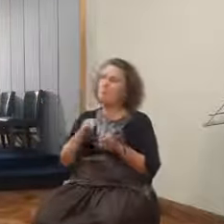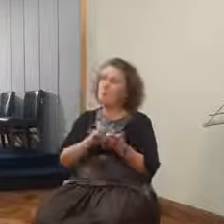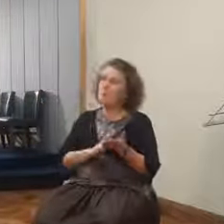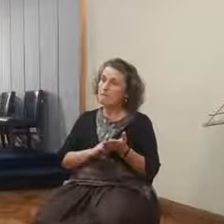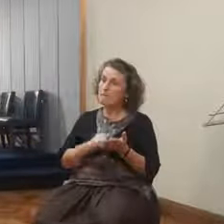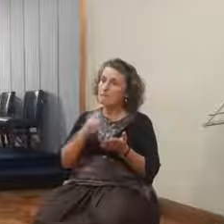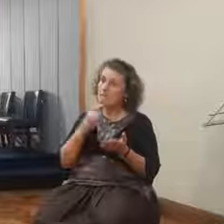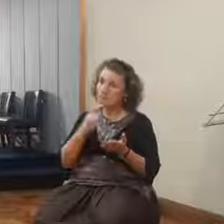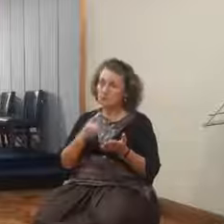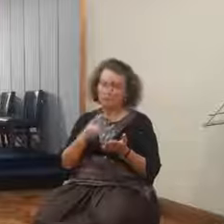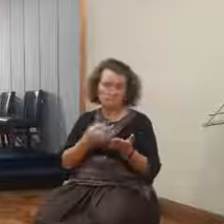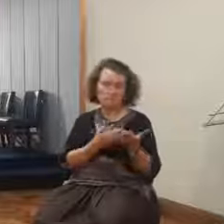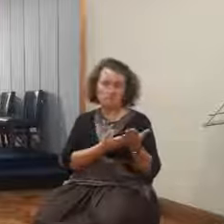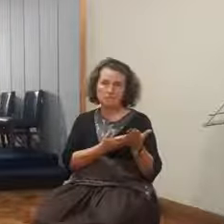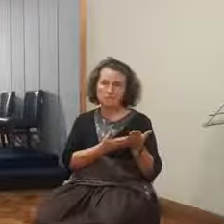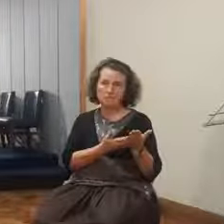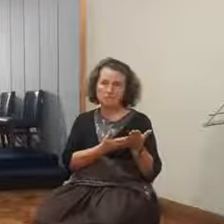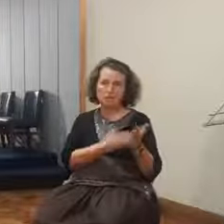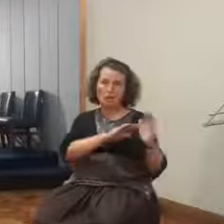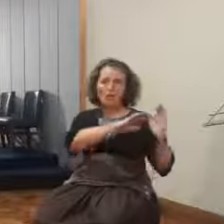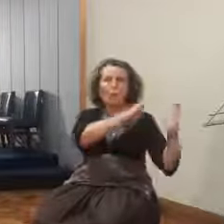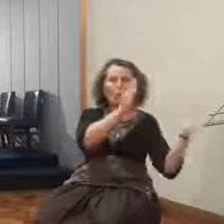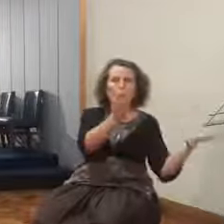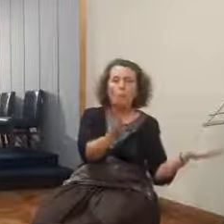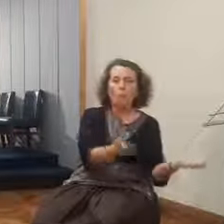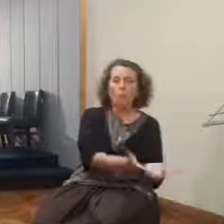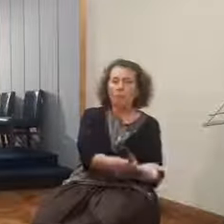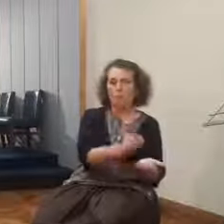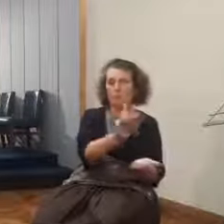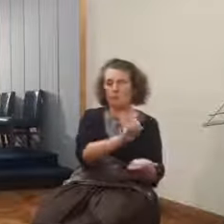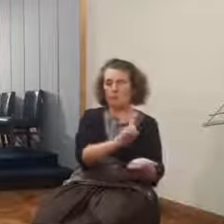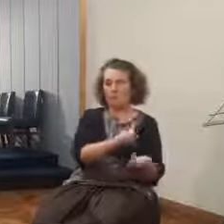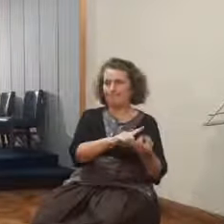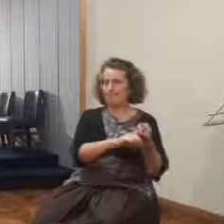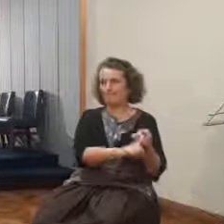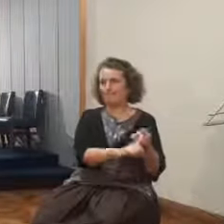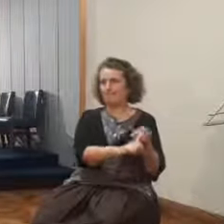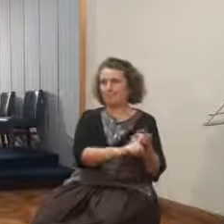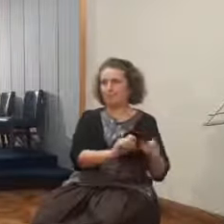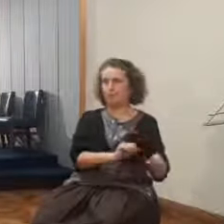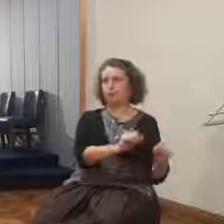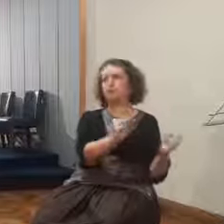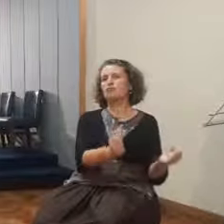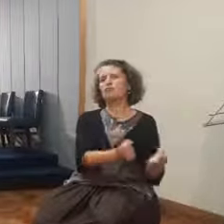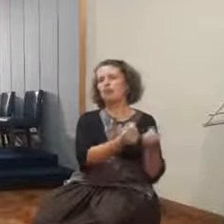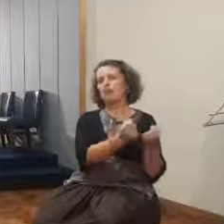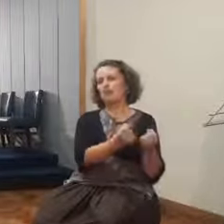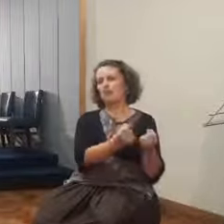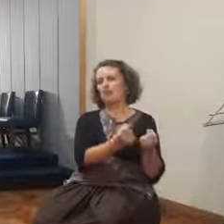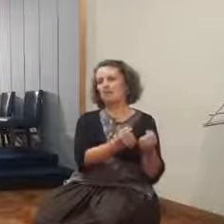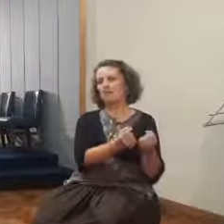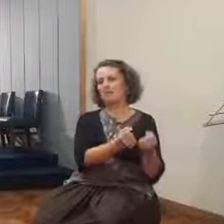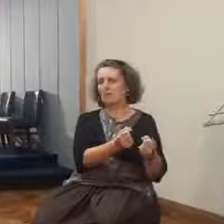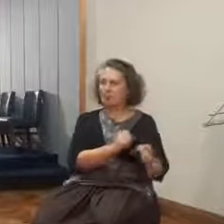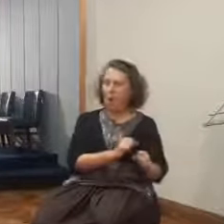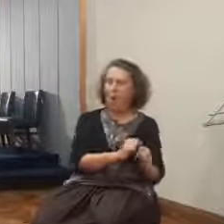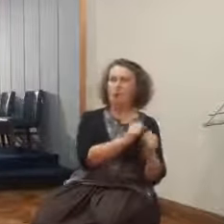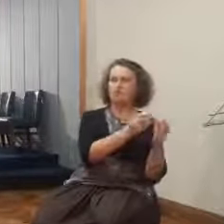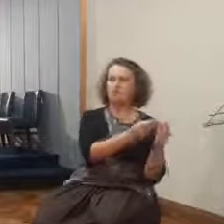on worldly resources, but there's no ultimate security in them, no spiritual deliverance.